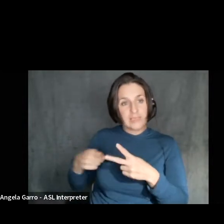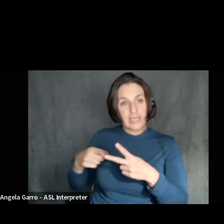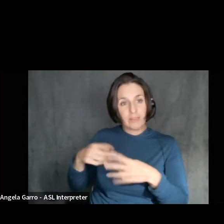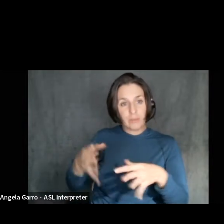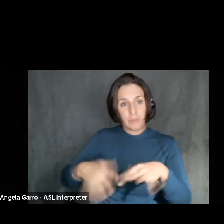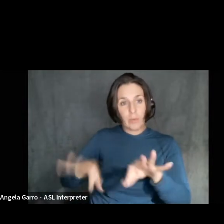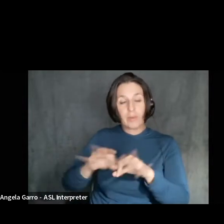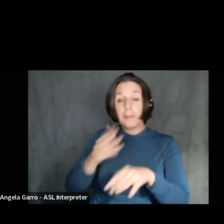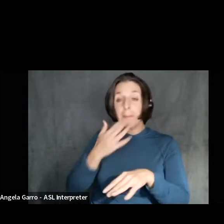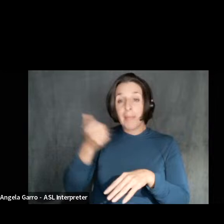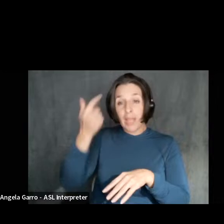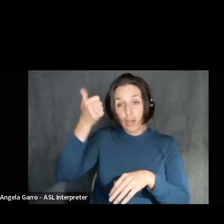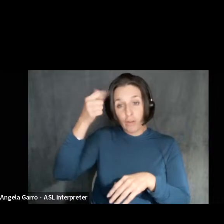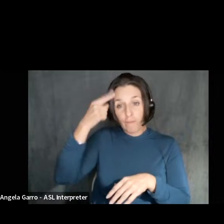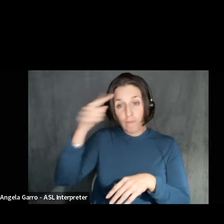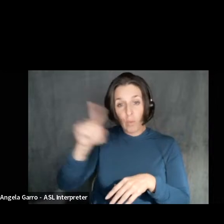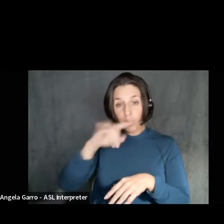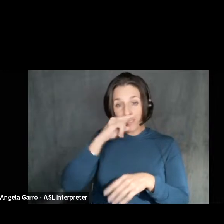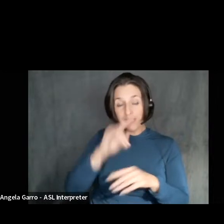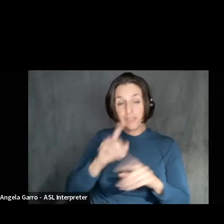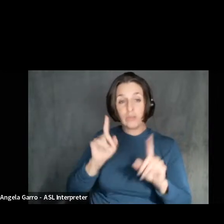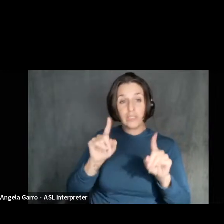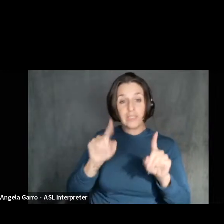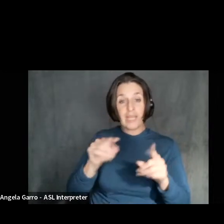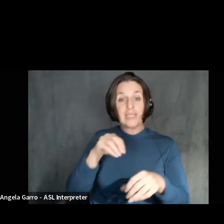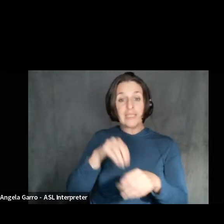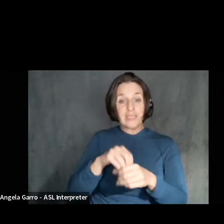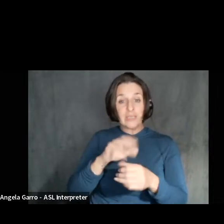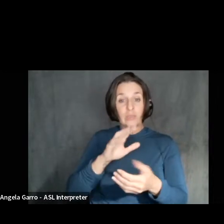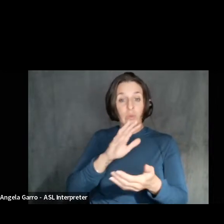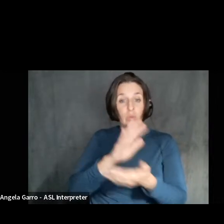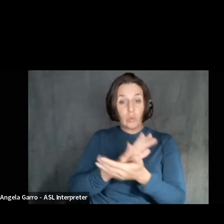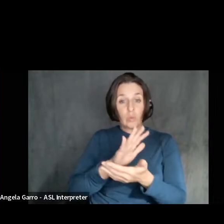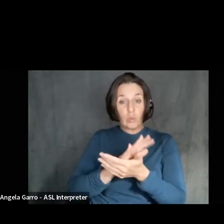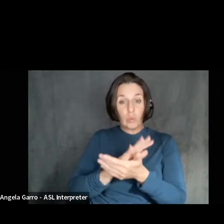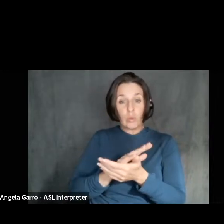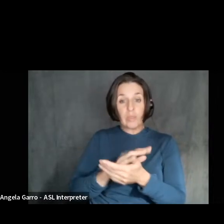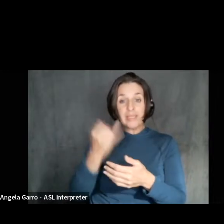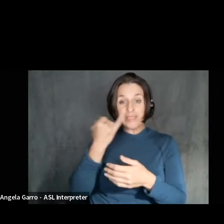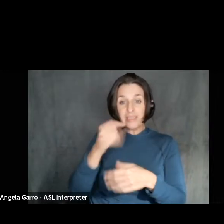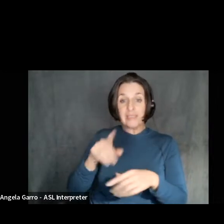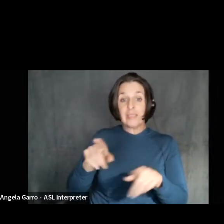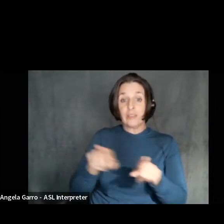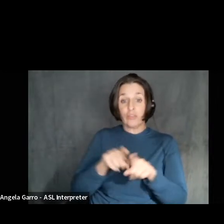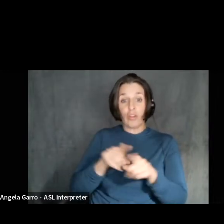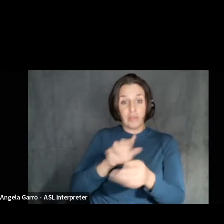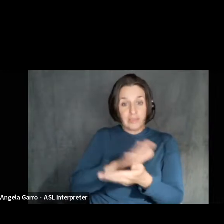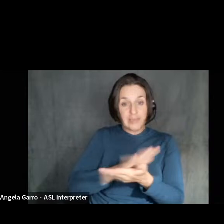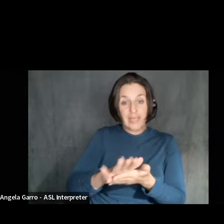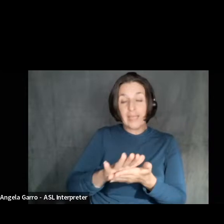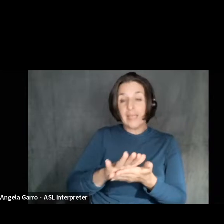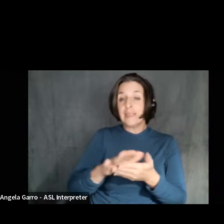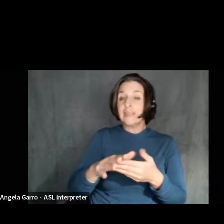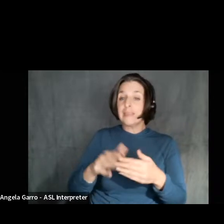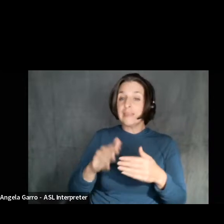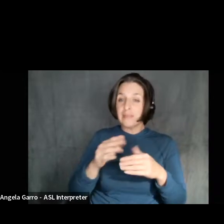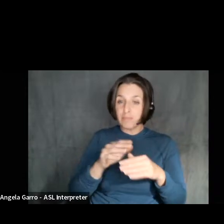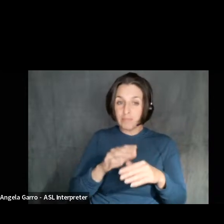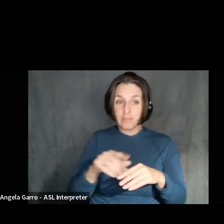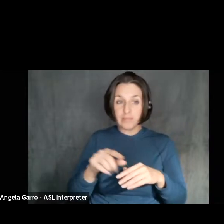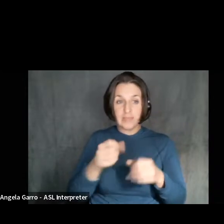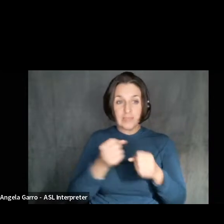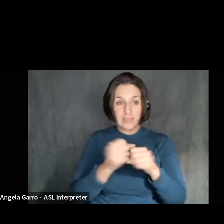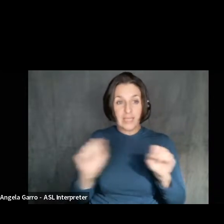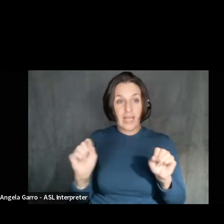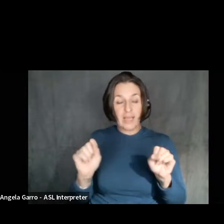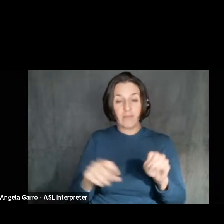would be better for the children to attend school in hovels, granted that the hovels were comfortable, safe, and sanitary, there to be instructed by